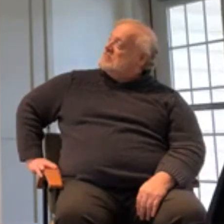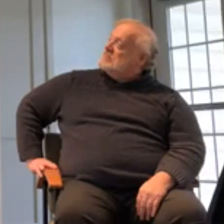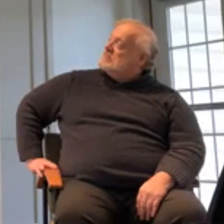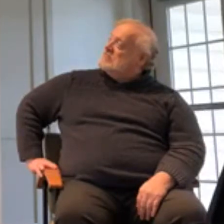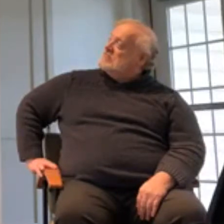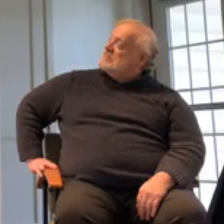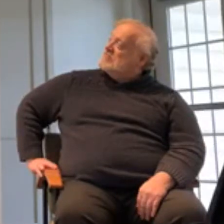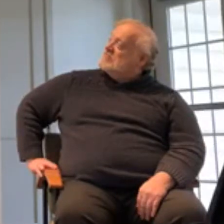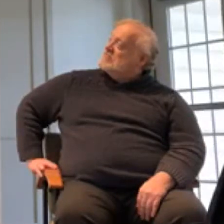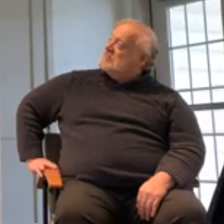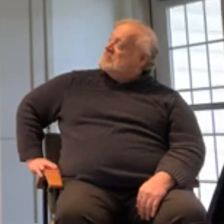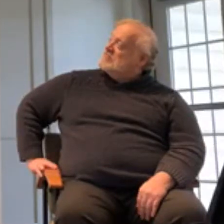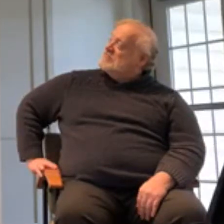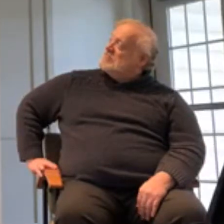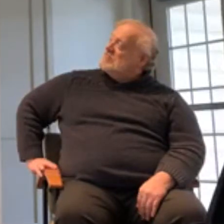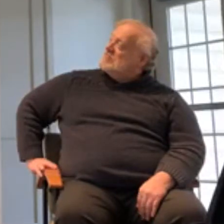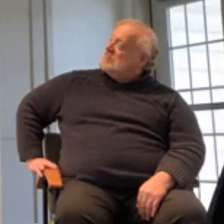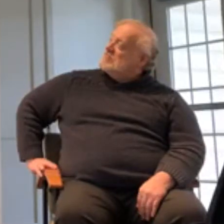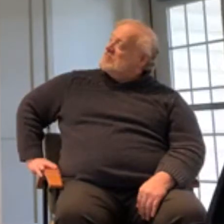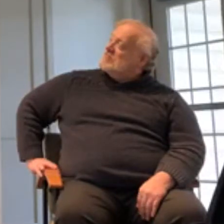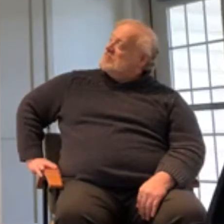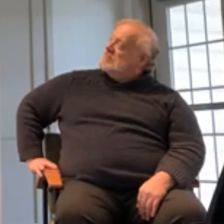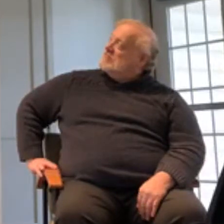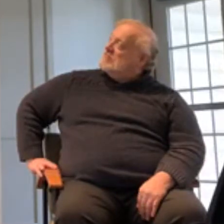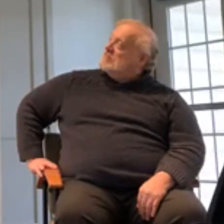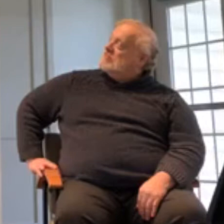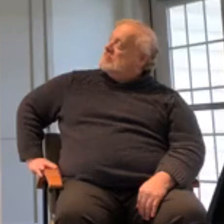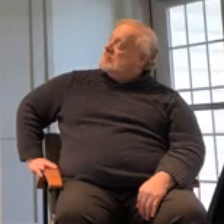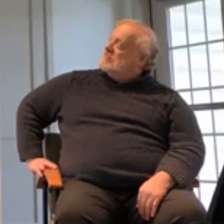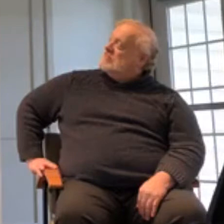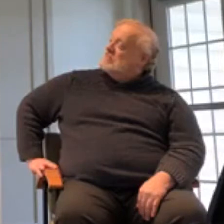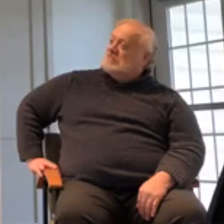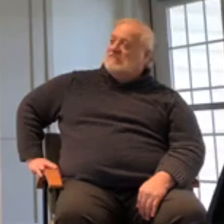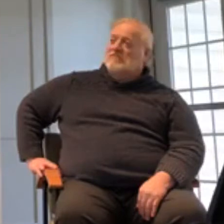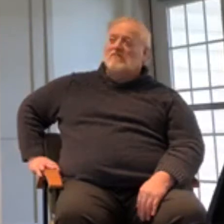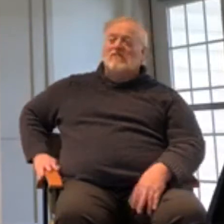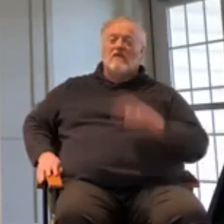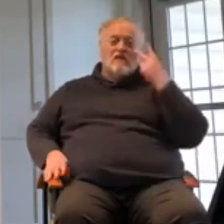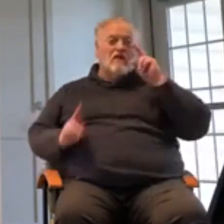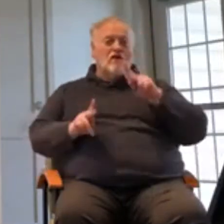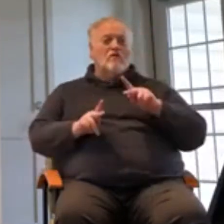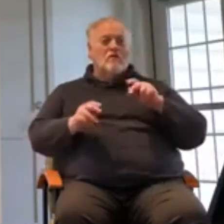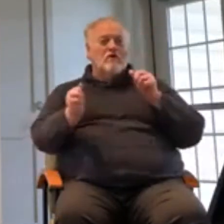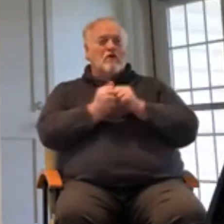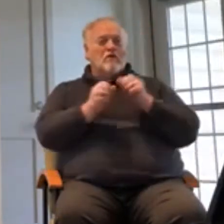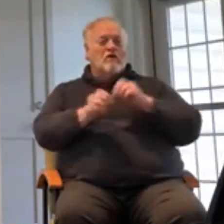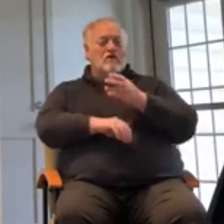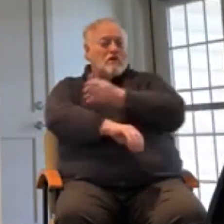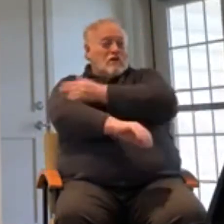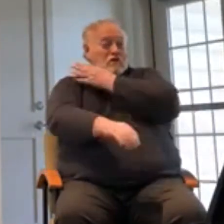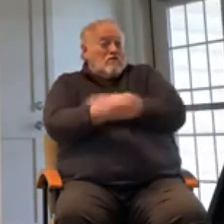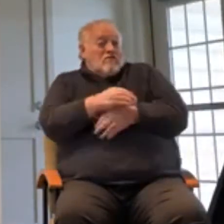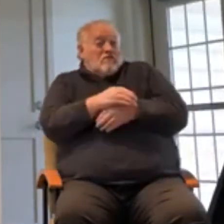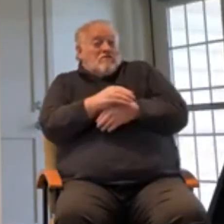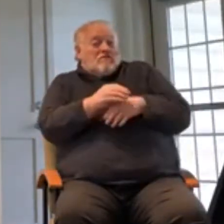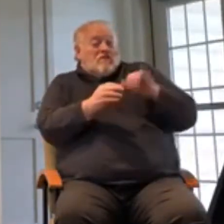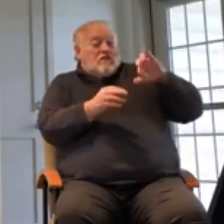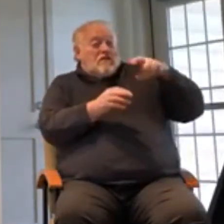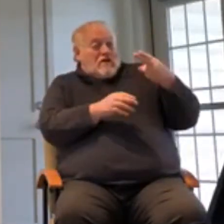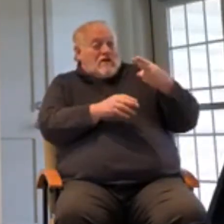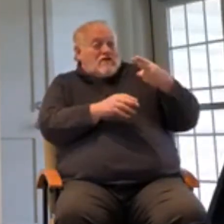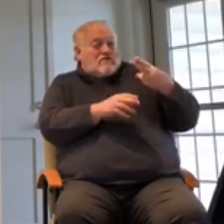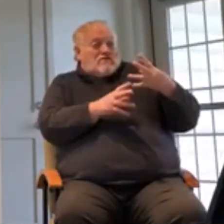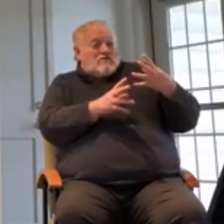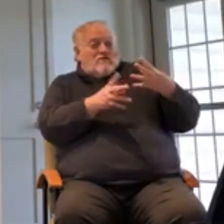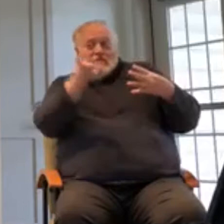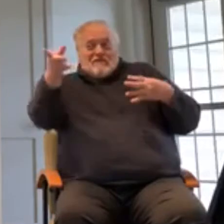soil and thrash against woody growth. I mean, have you ever seen somebody with no arms have an itch? It's